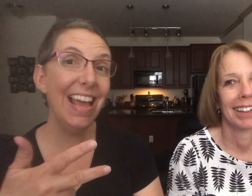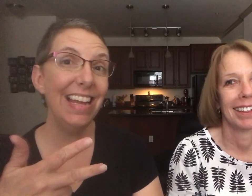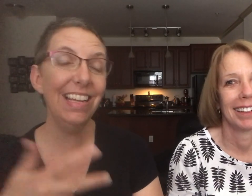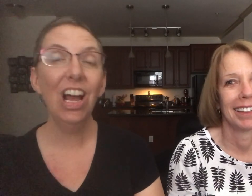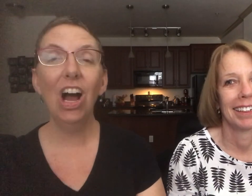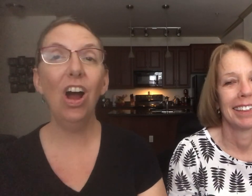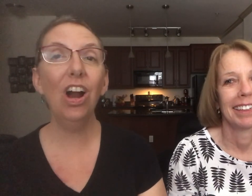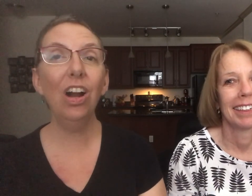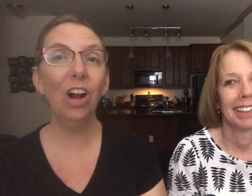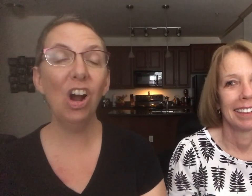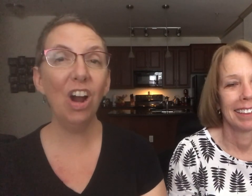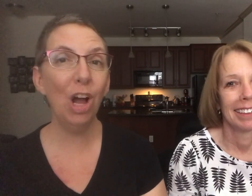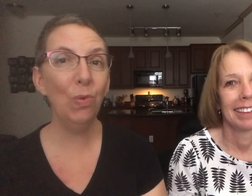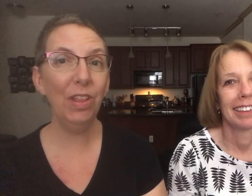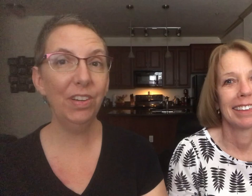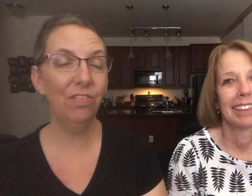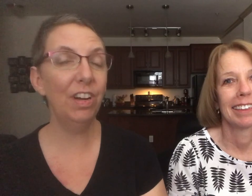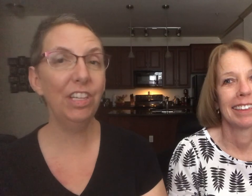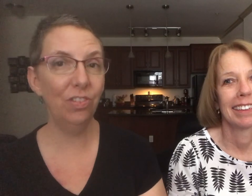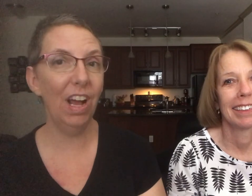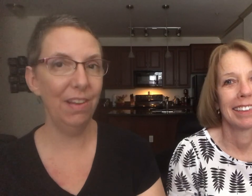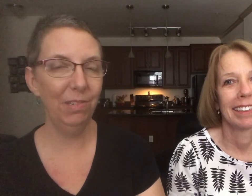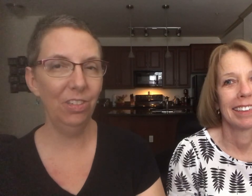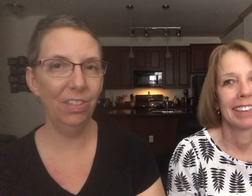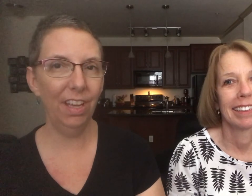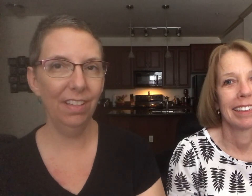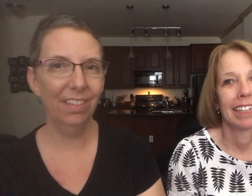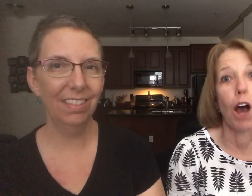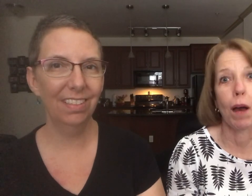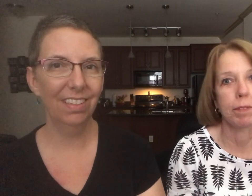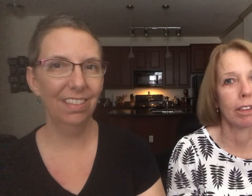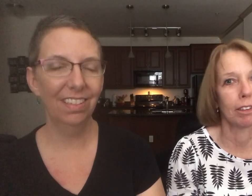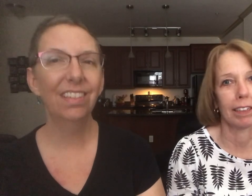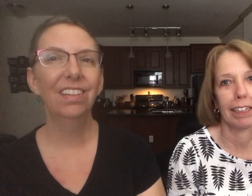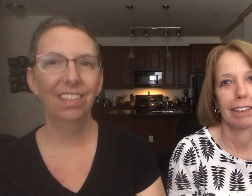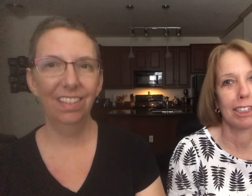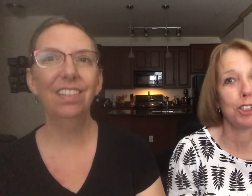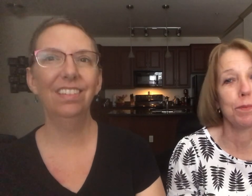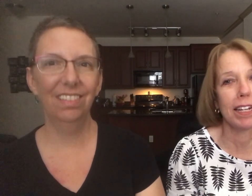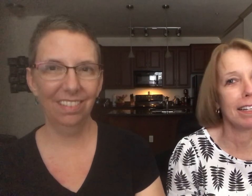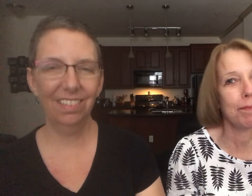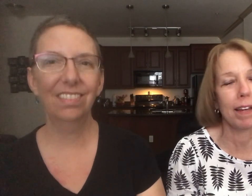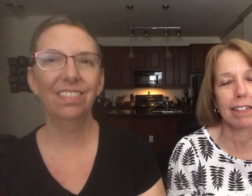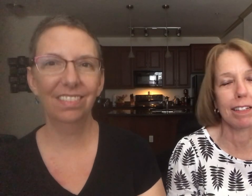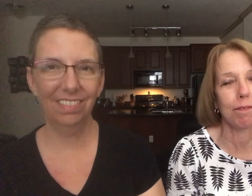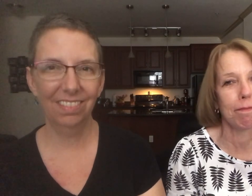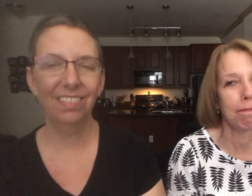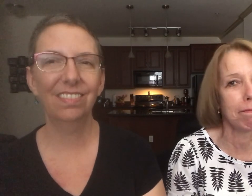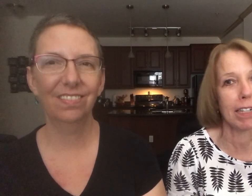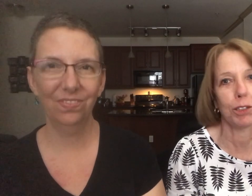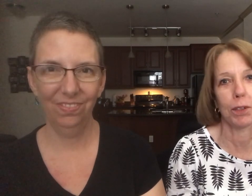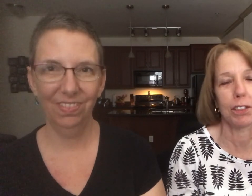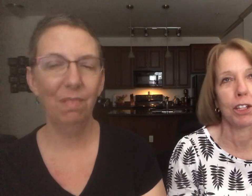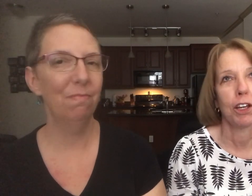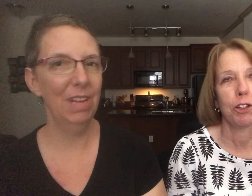and our hot weather is very dry, wouldn't you say? Oh, absolutely. The humidity makes it much worse.